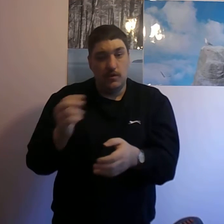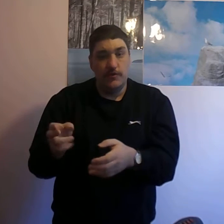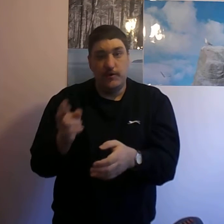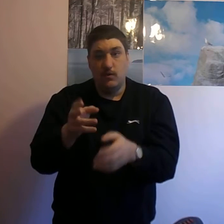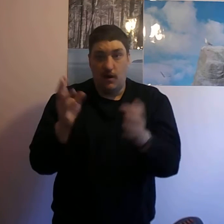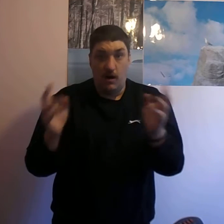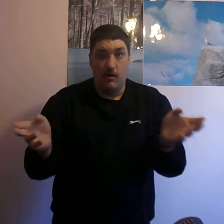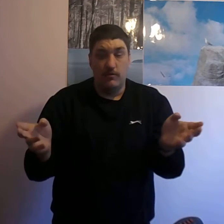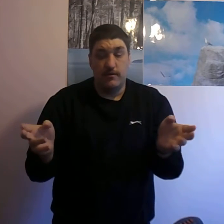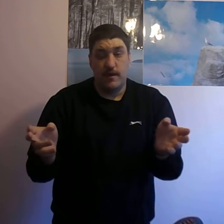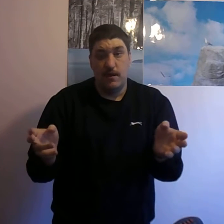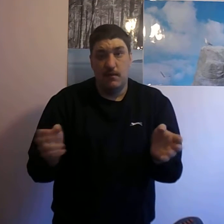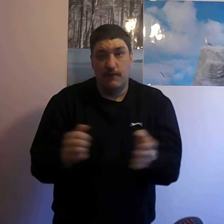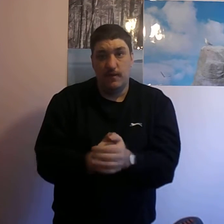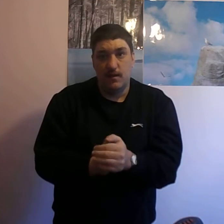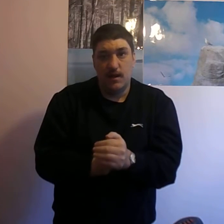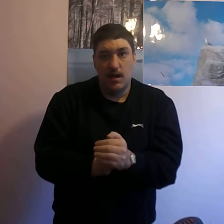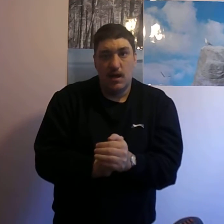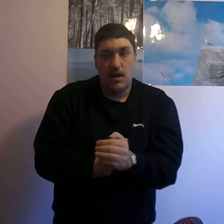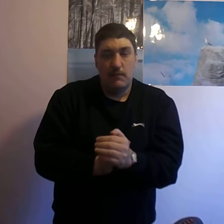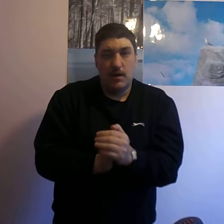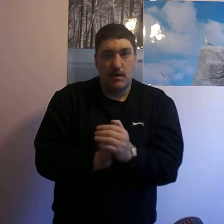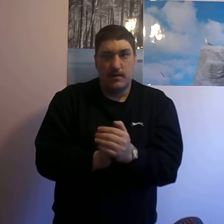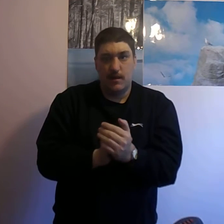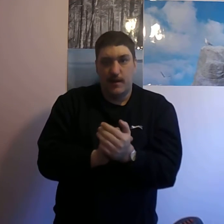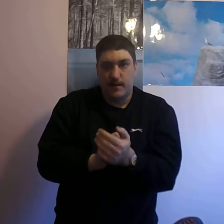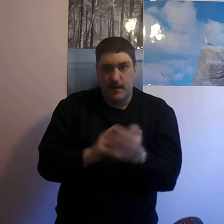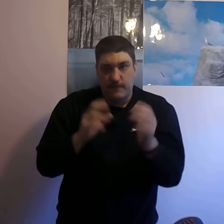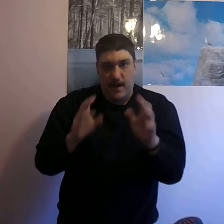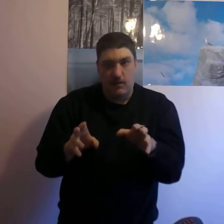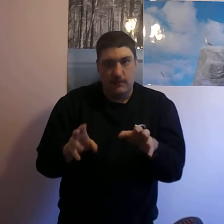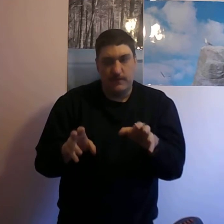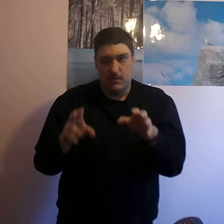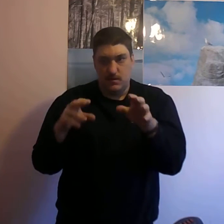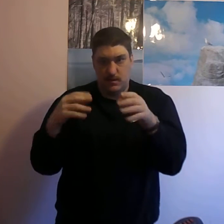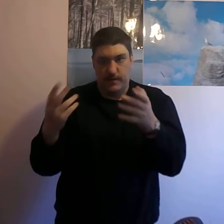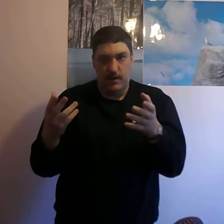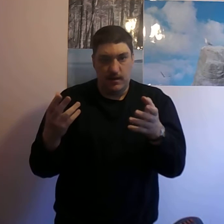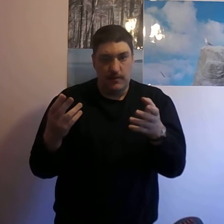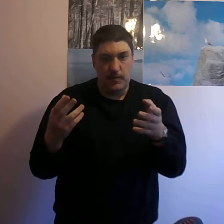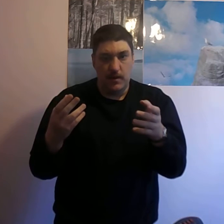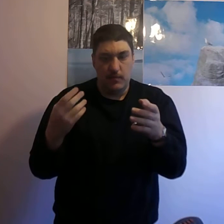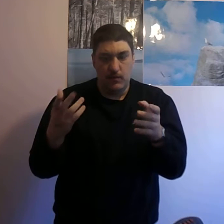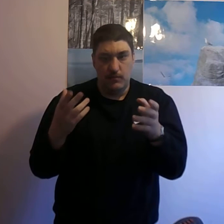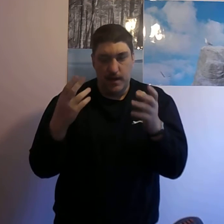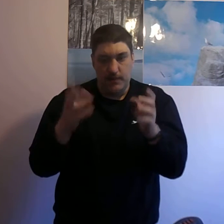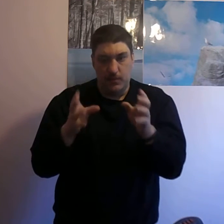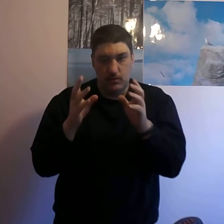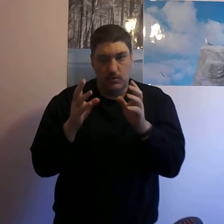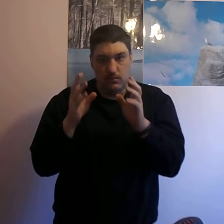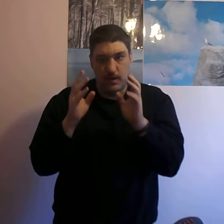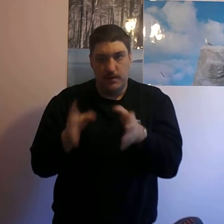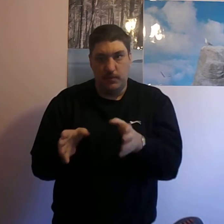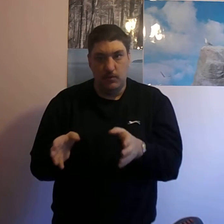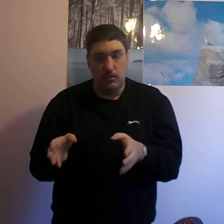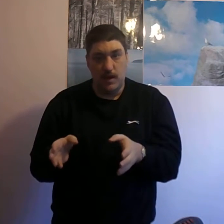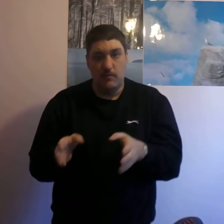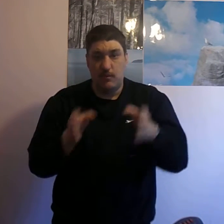and 2 are on Steam, obviously, because, like I say, Valve, I think, is the people who made the Portal games. Well, they